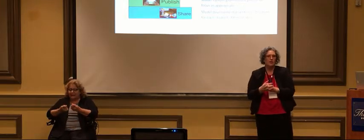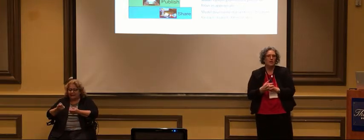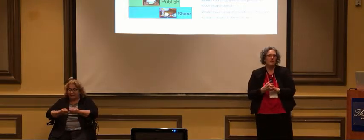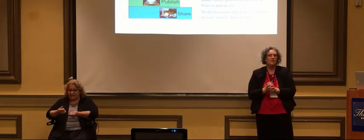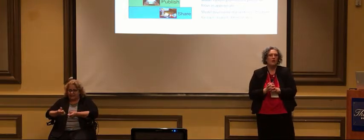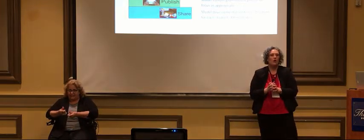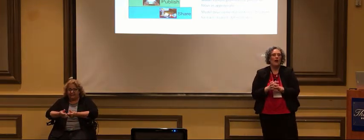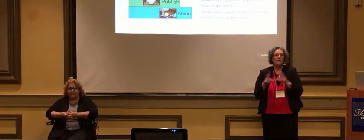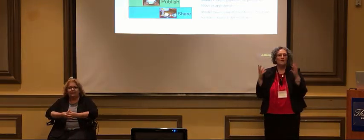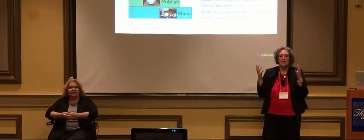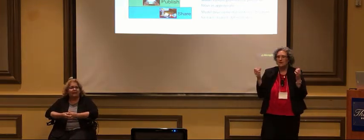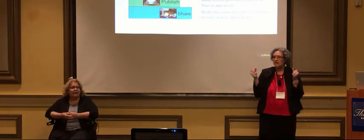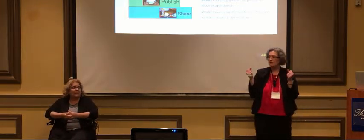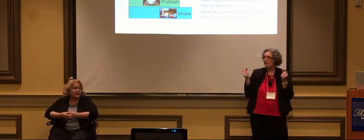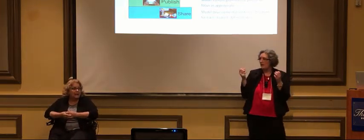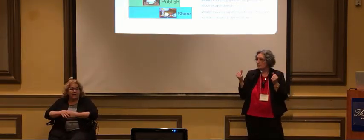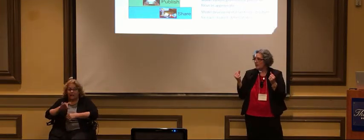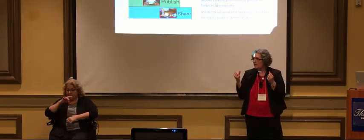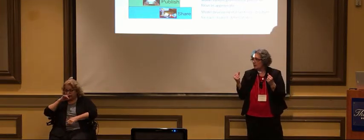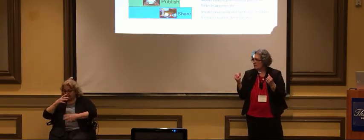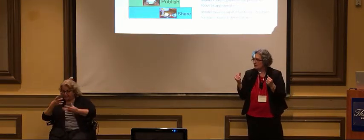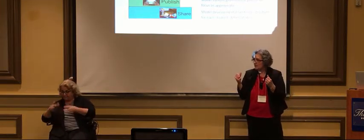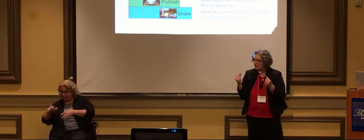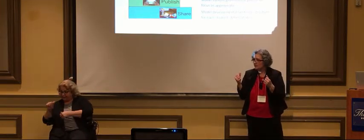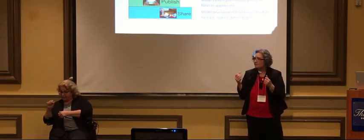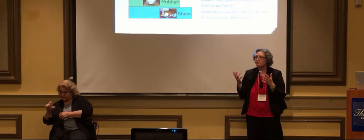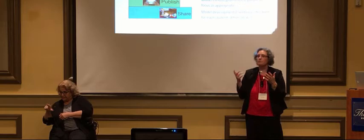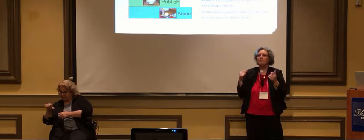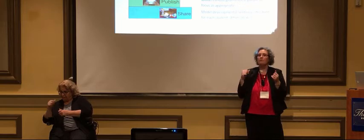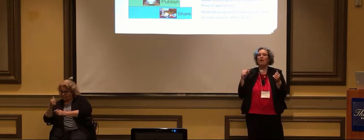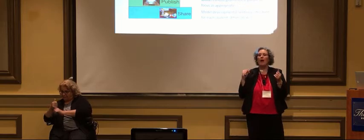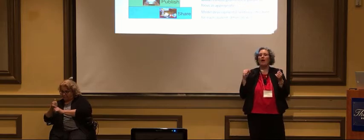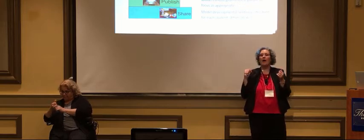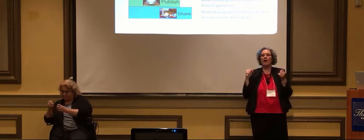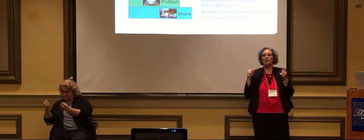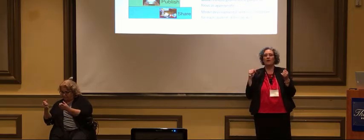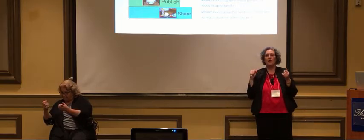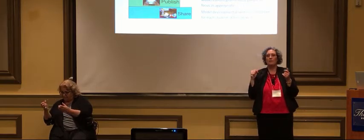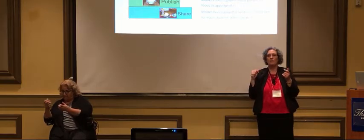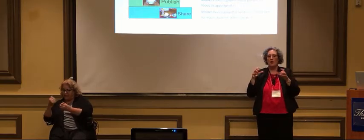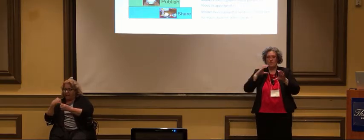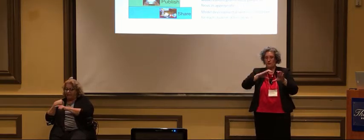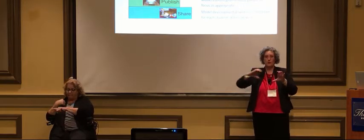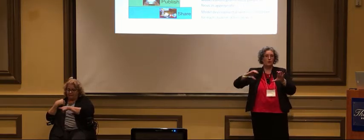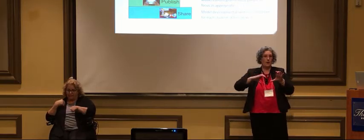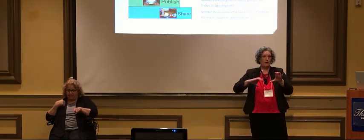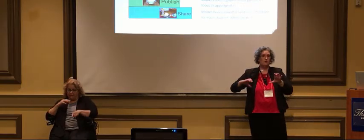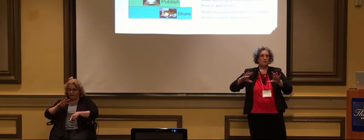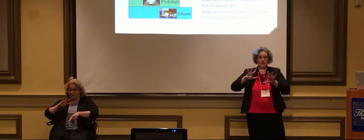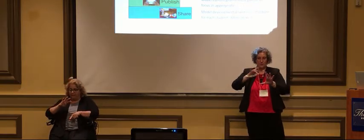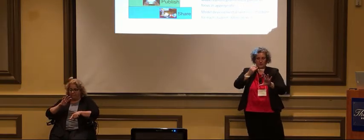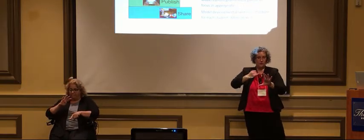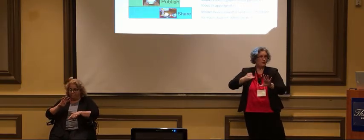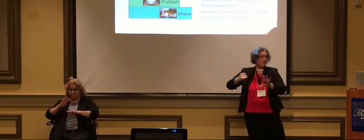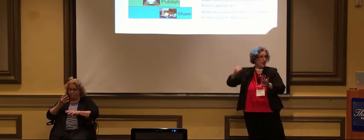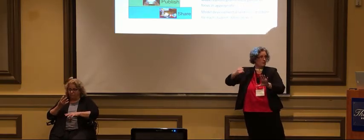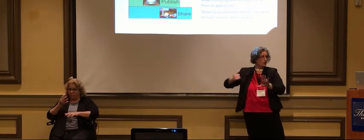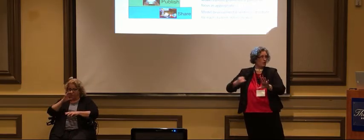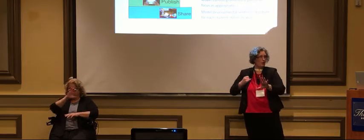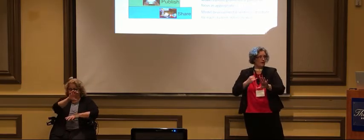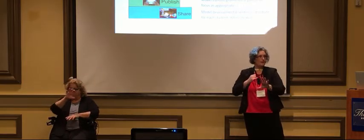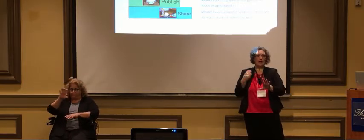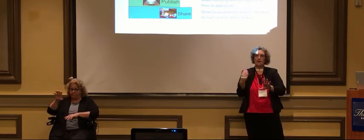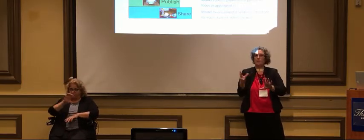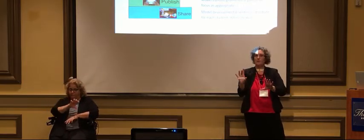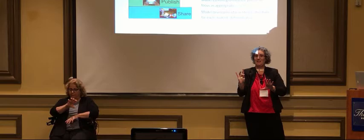version. So after the kids have done the ASL version themselves, I have them on their Foursquare that was done